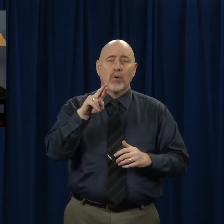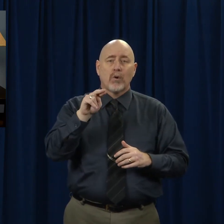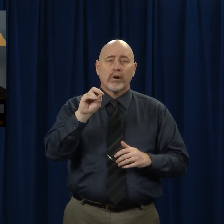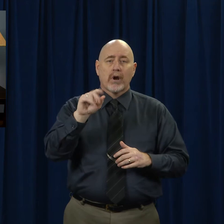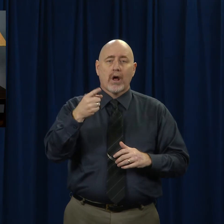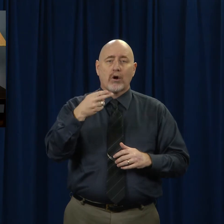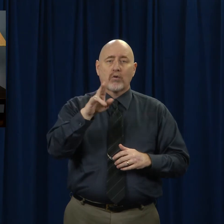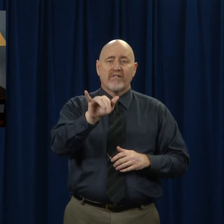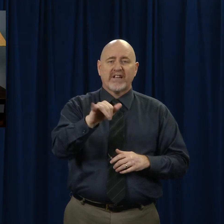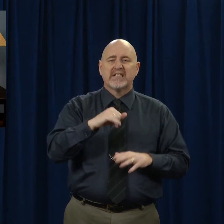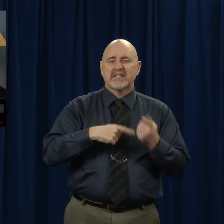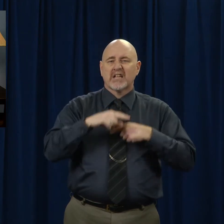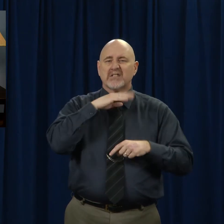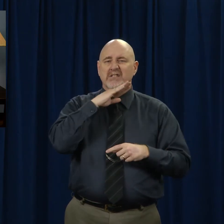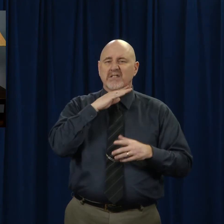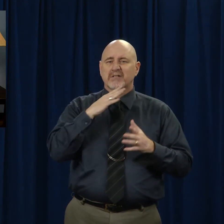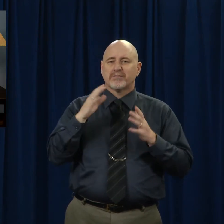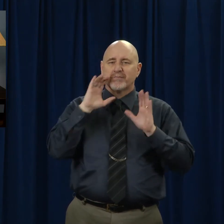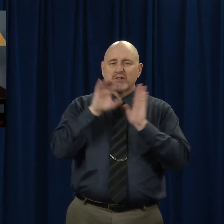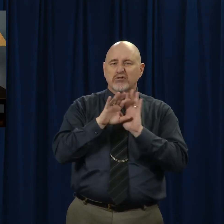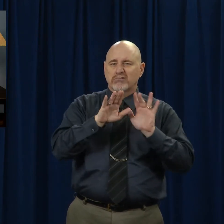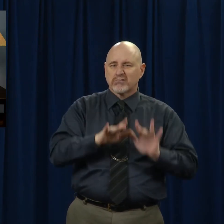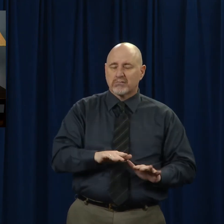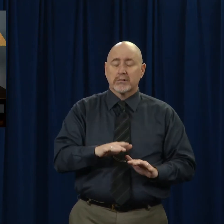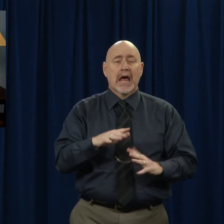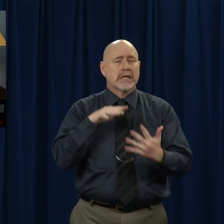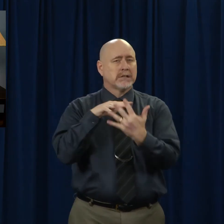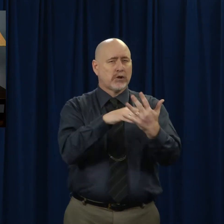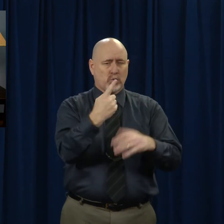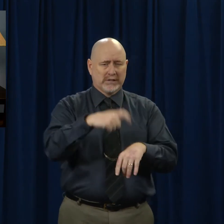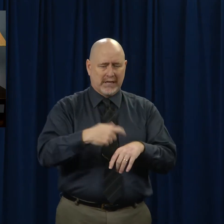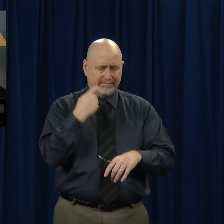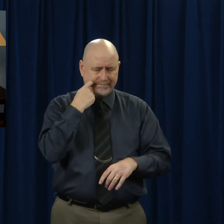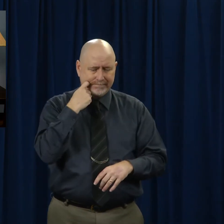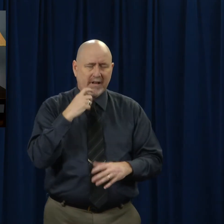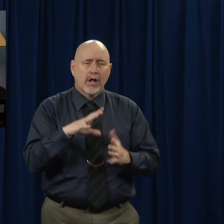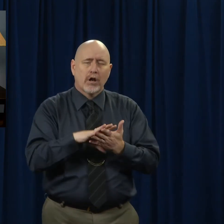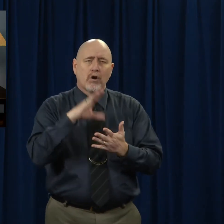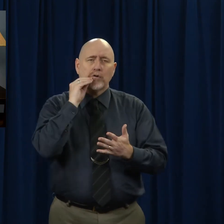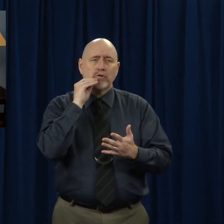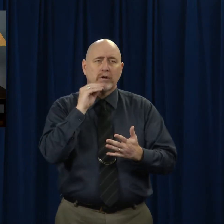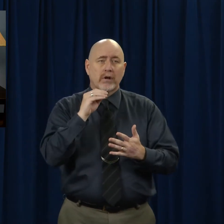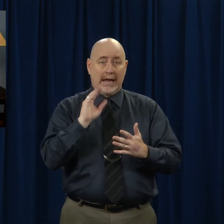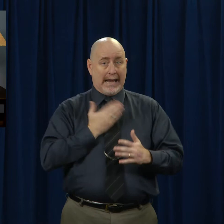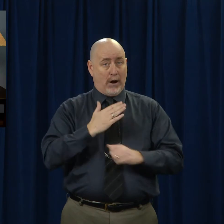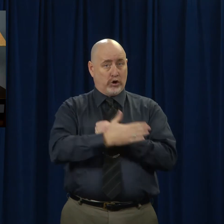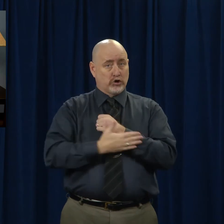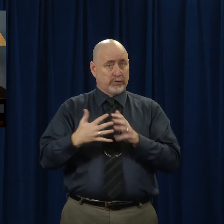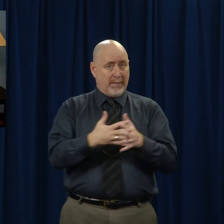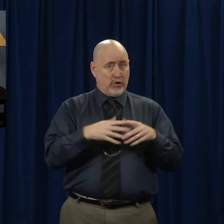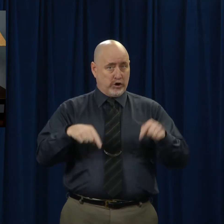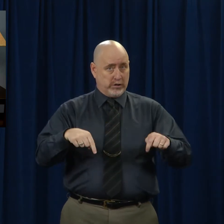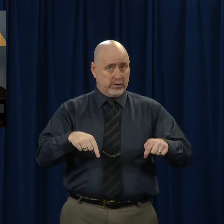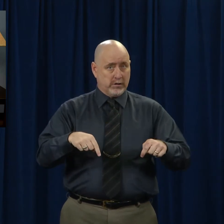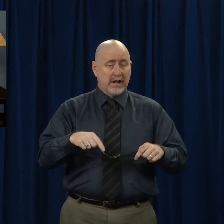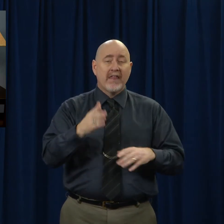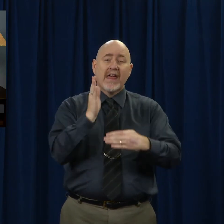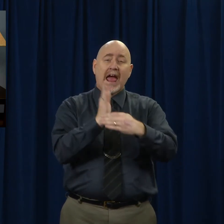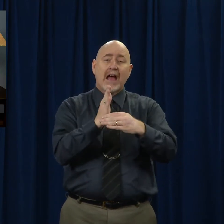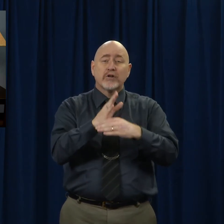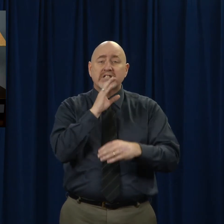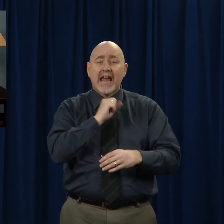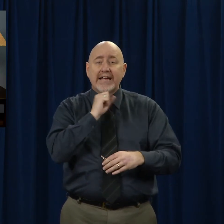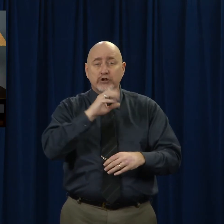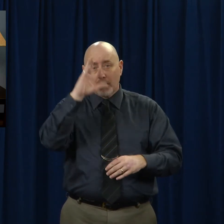Now, I did a study one time recently and found out, at least in our country, that the